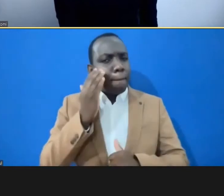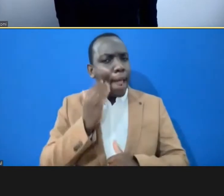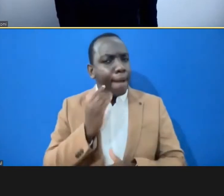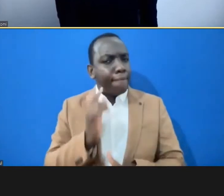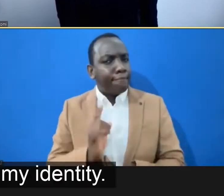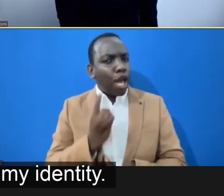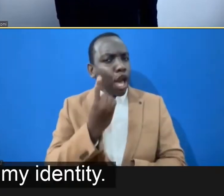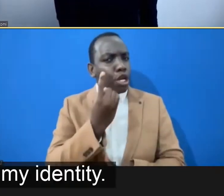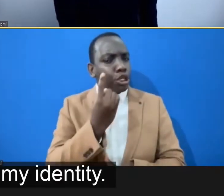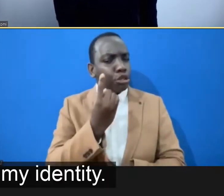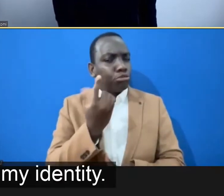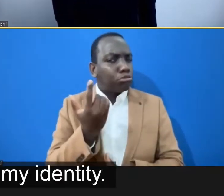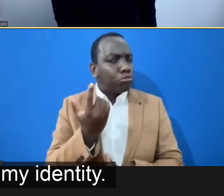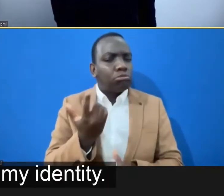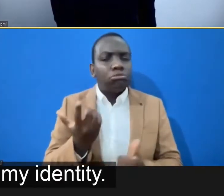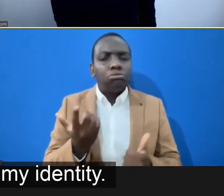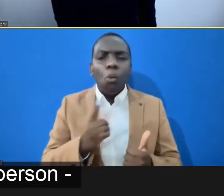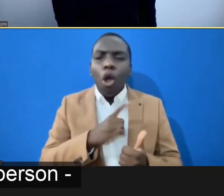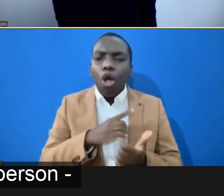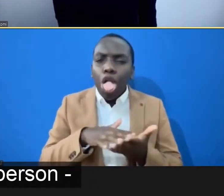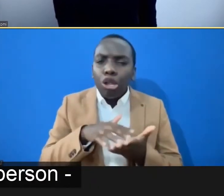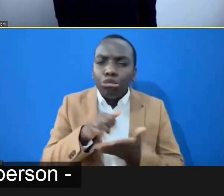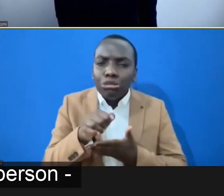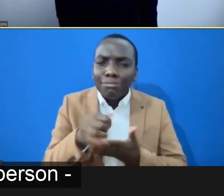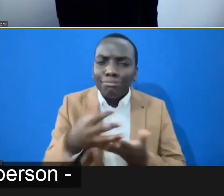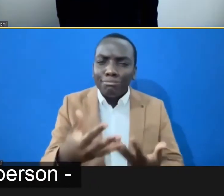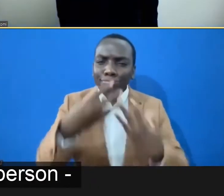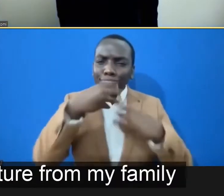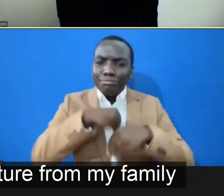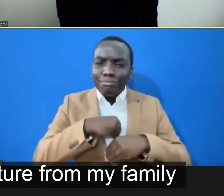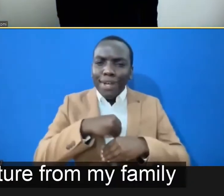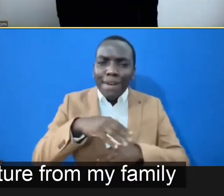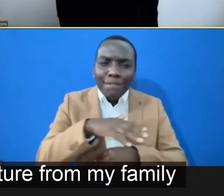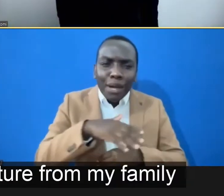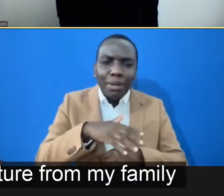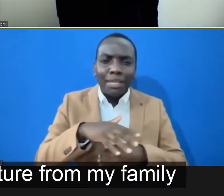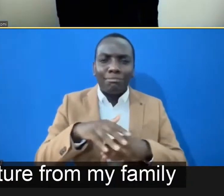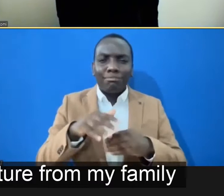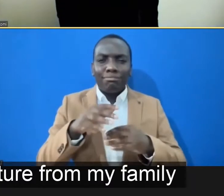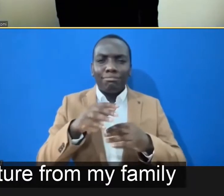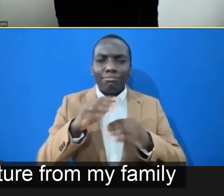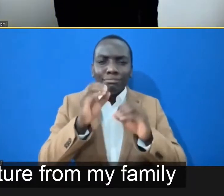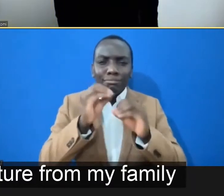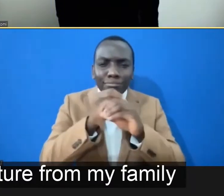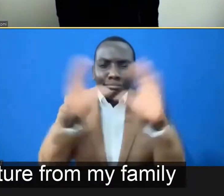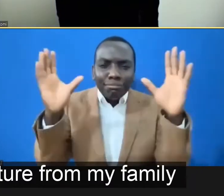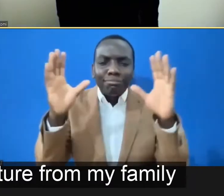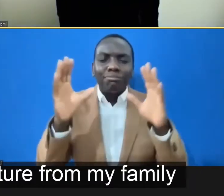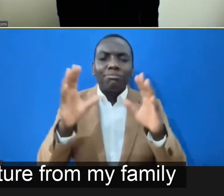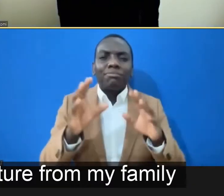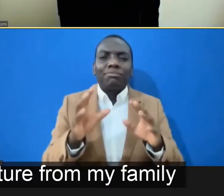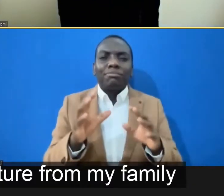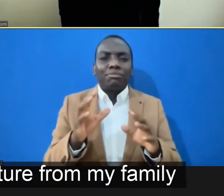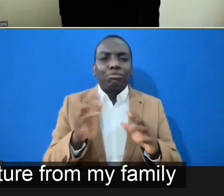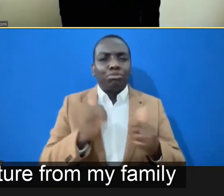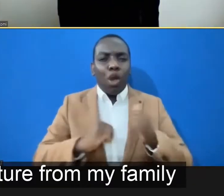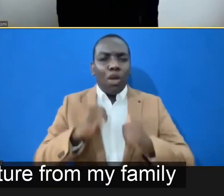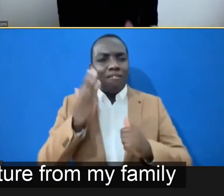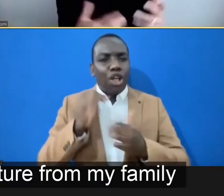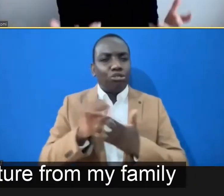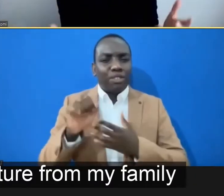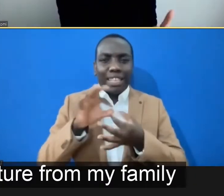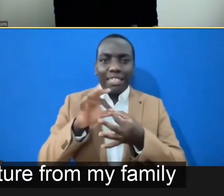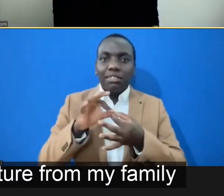But I'm very proud of my identity, firstly as a Black person. I believe that I have